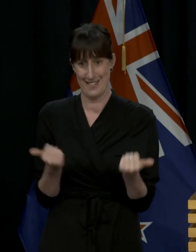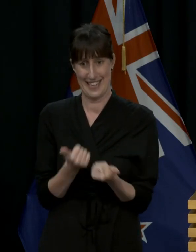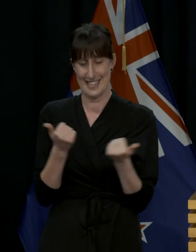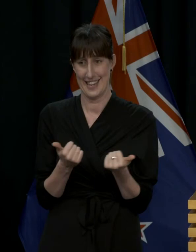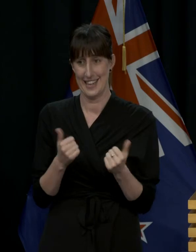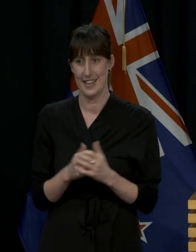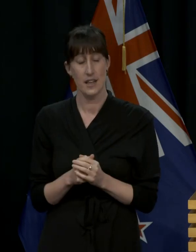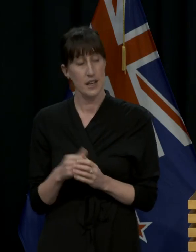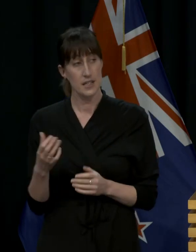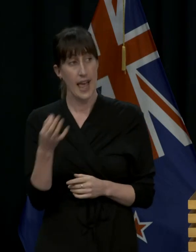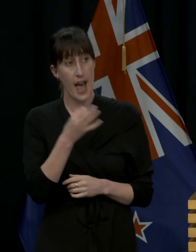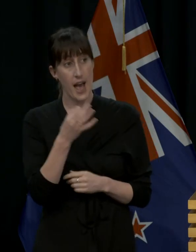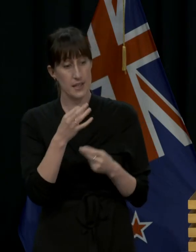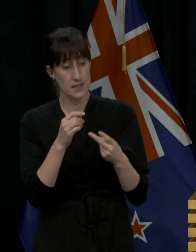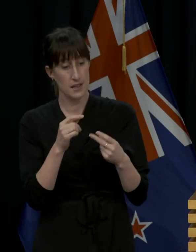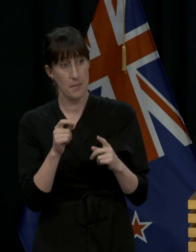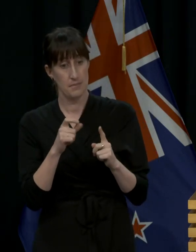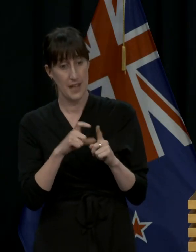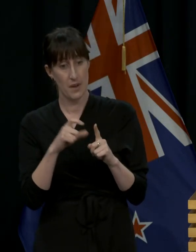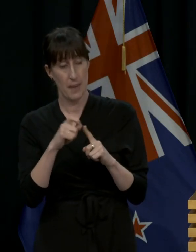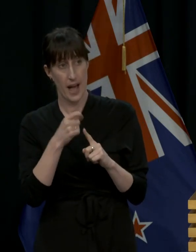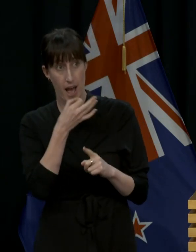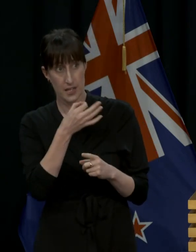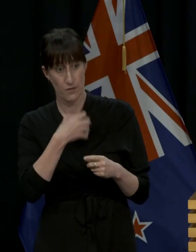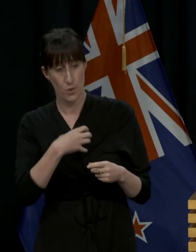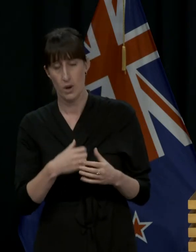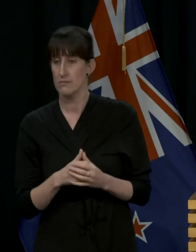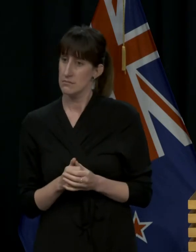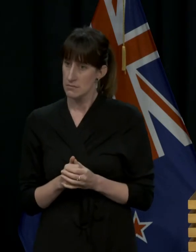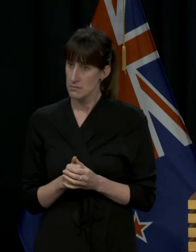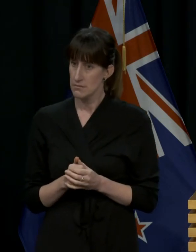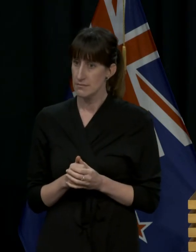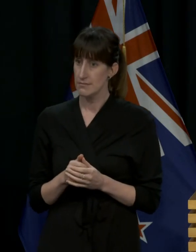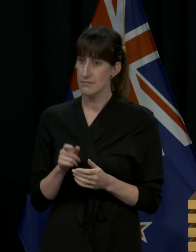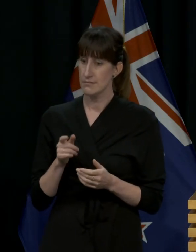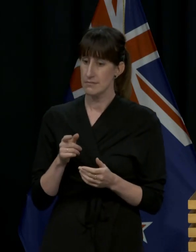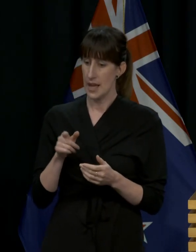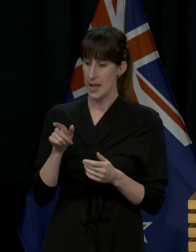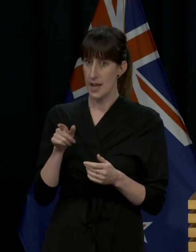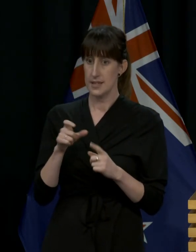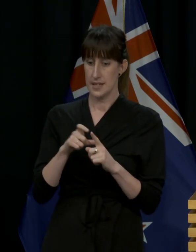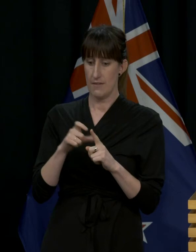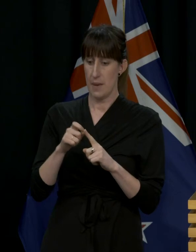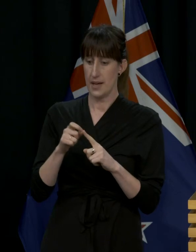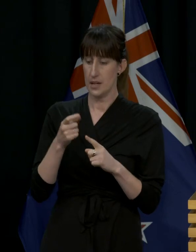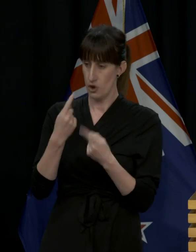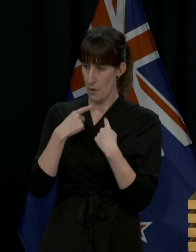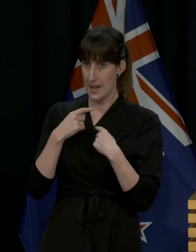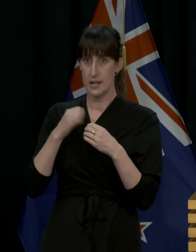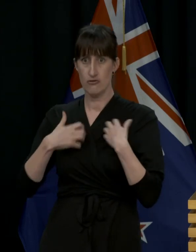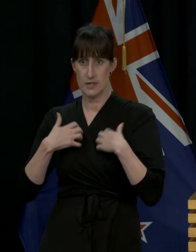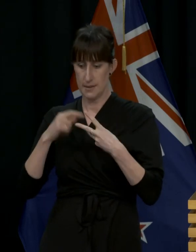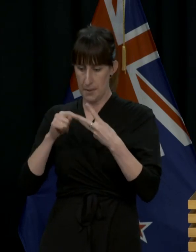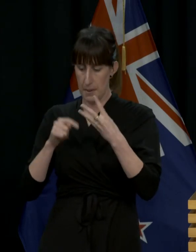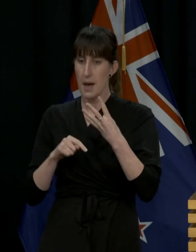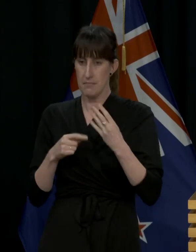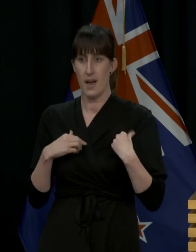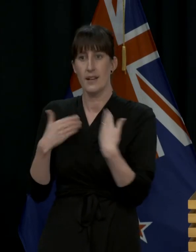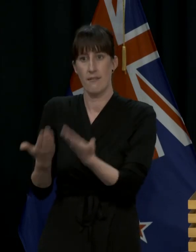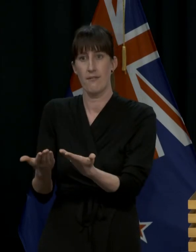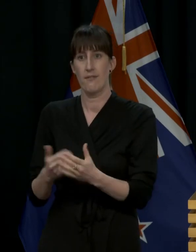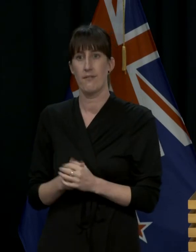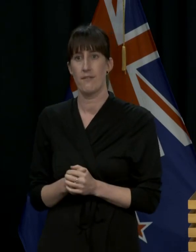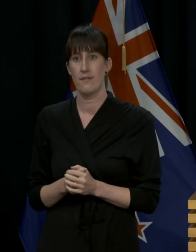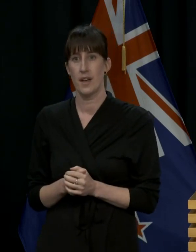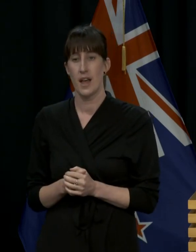ask for anything else? He has primarily got the portfolios that he was interested in. And again, you know, these are